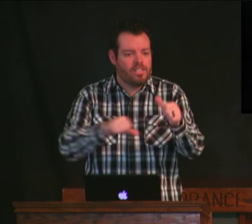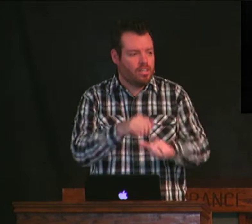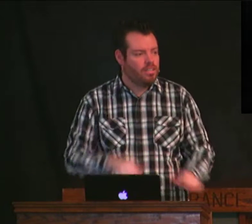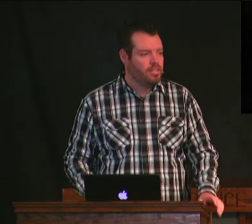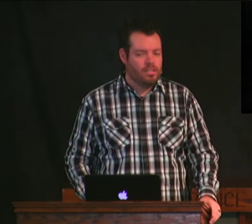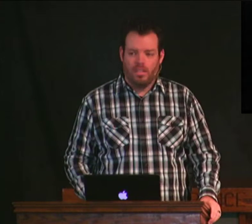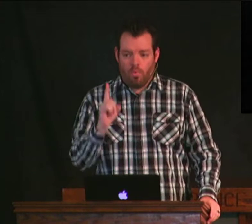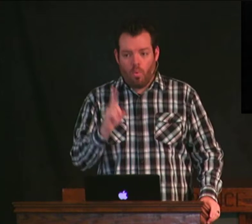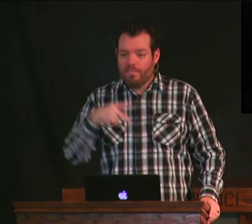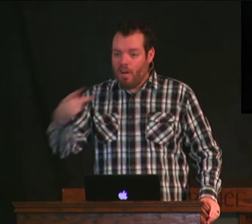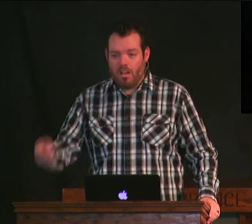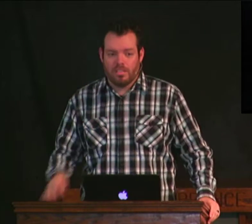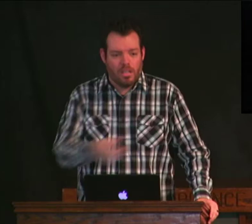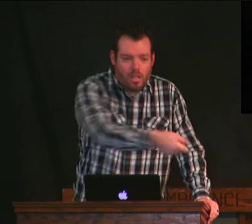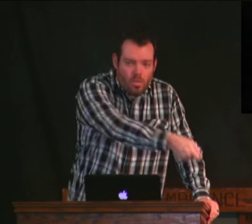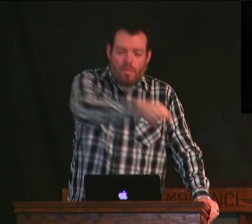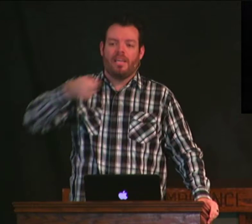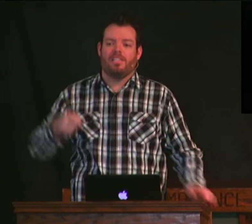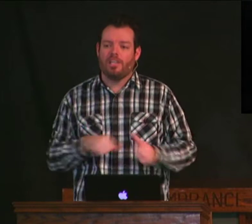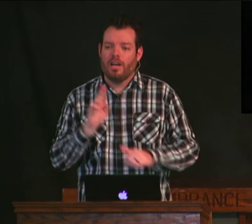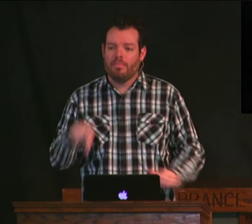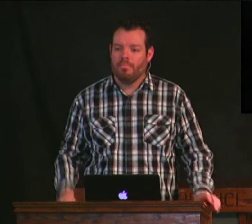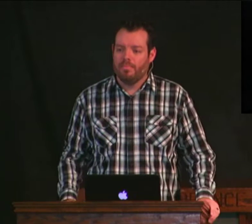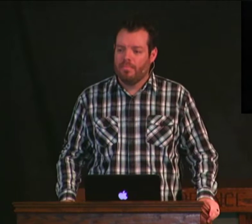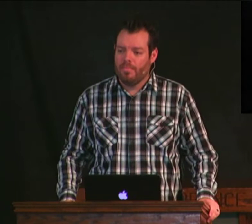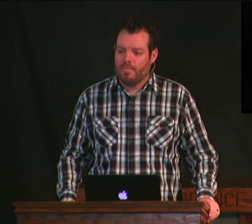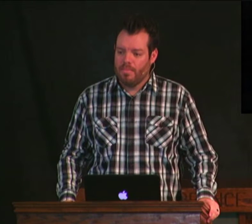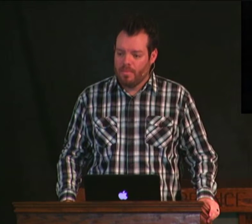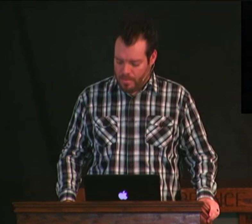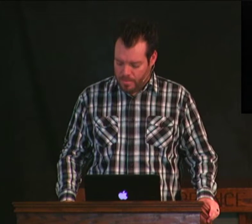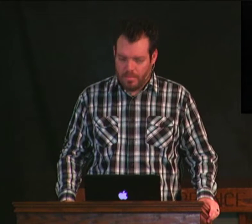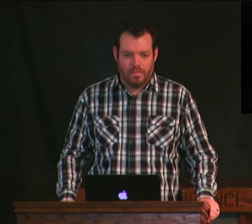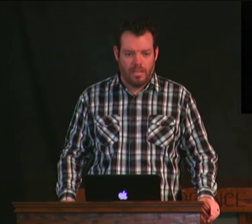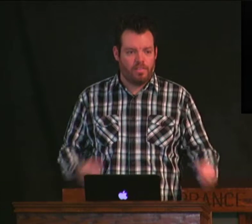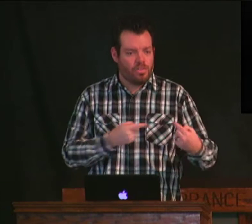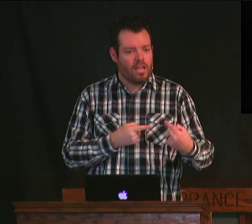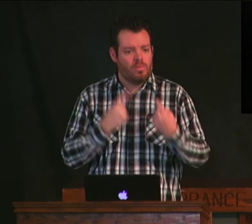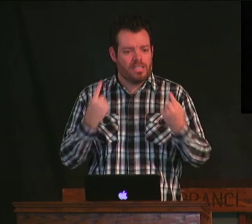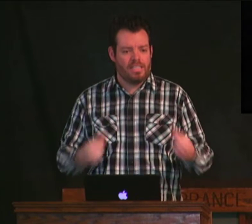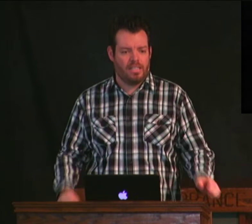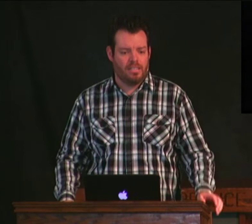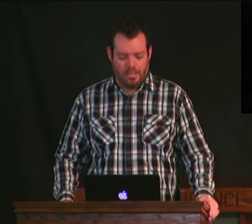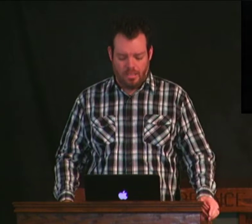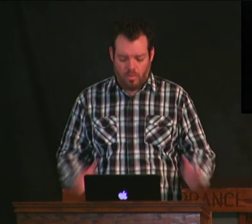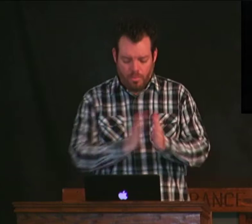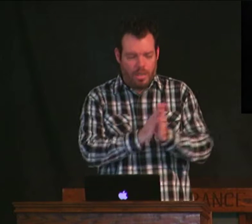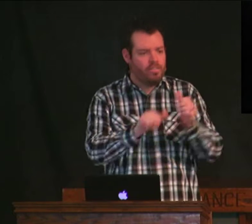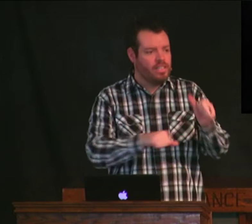other. If one falls, we pick each other up. If we're struggling with sin, we pray for each